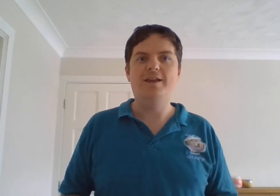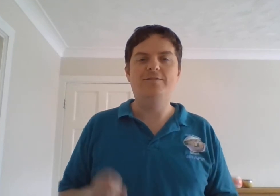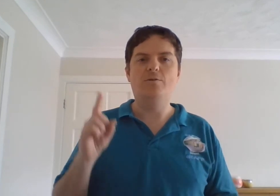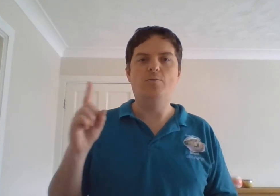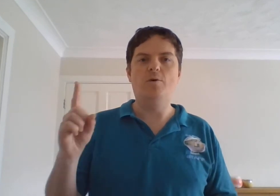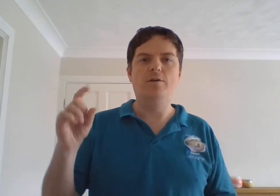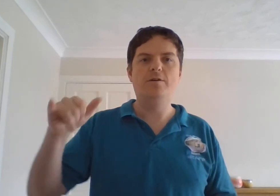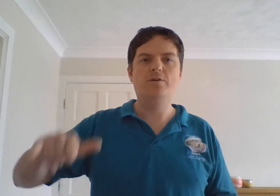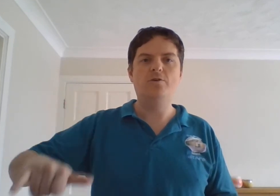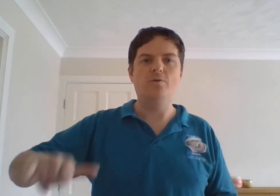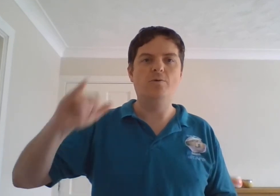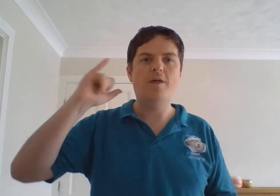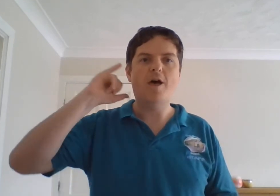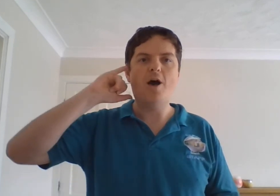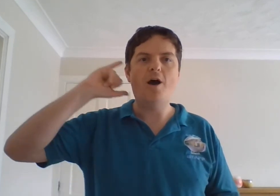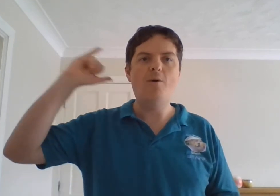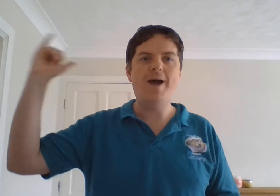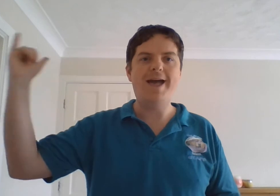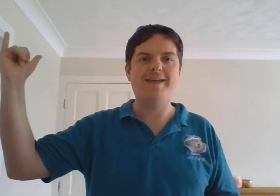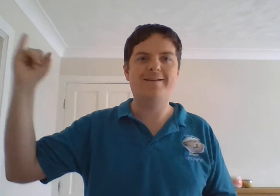is One Call Away.